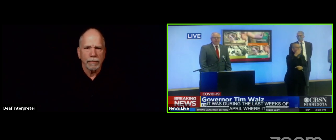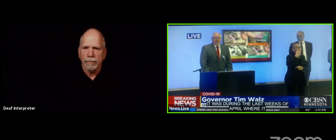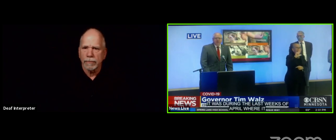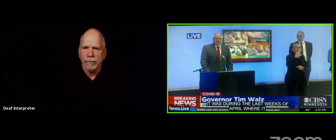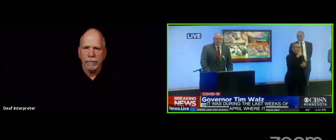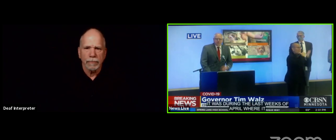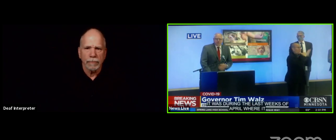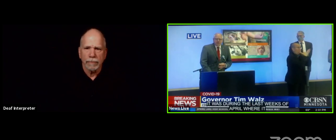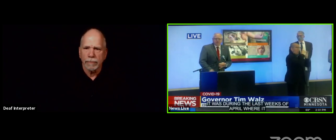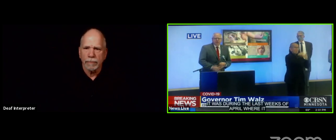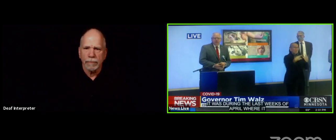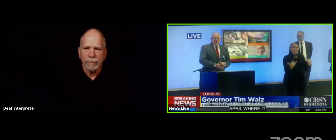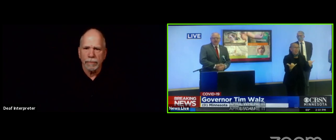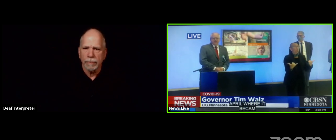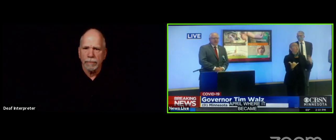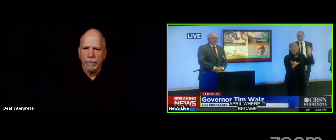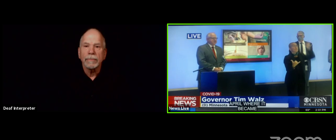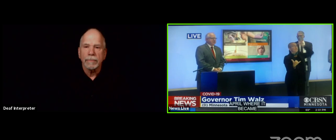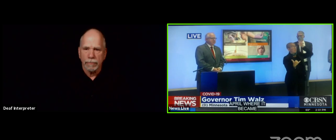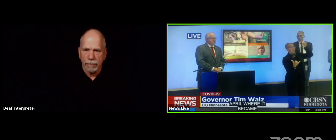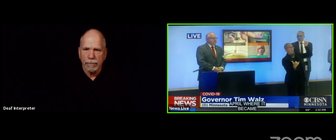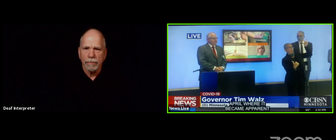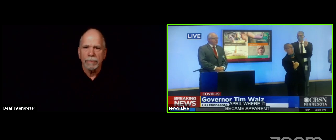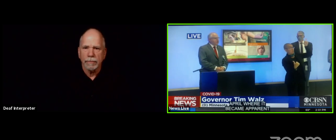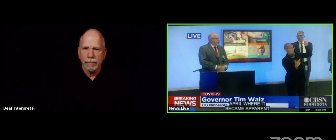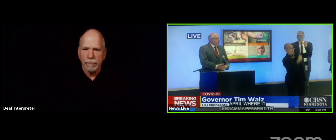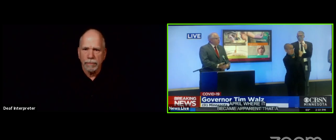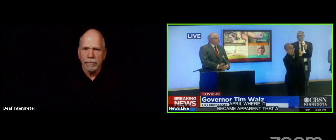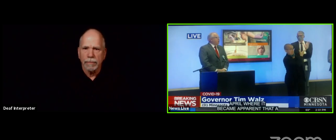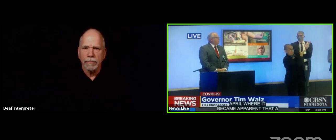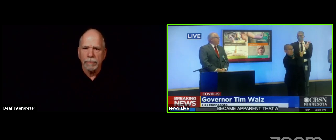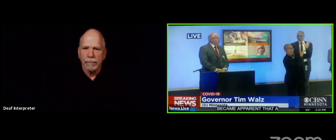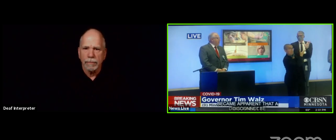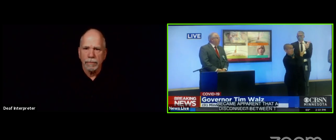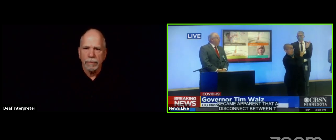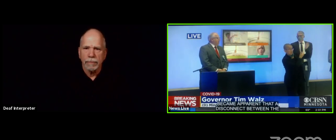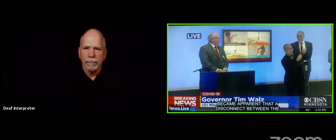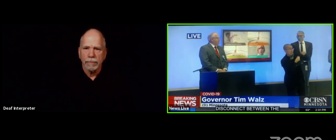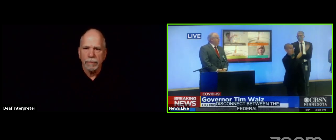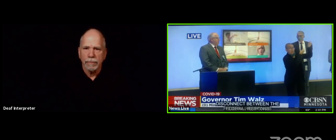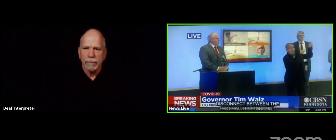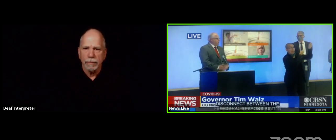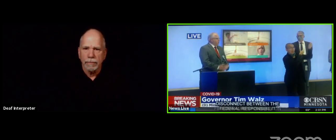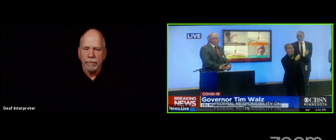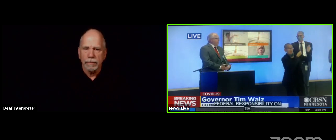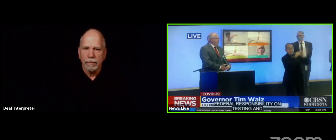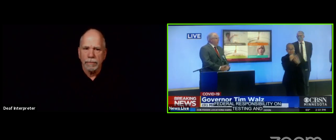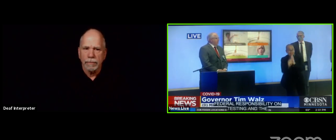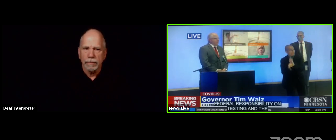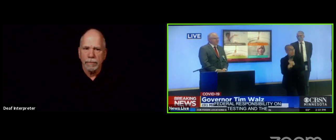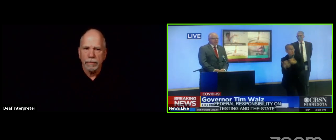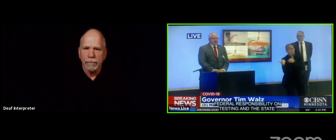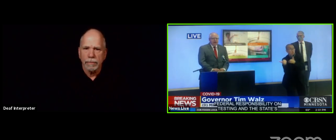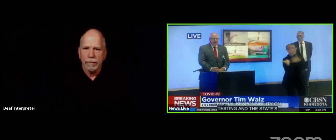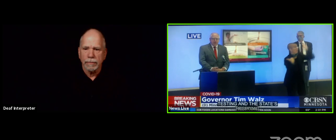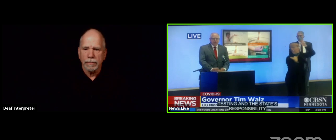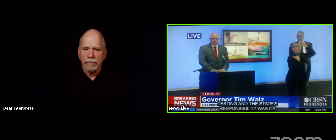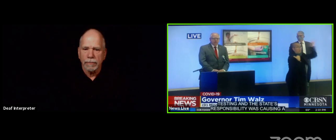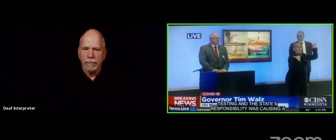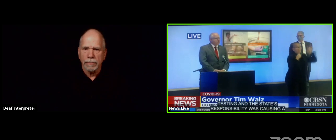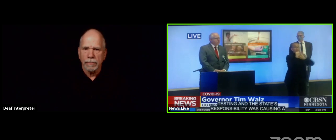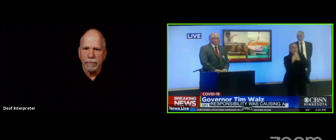the federal responsibility on testing and the state's responsibility was causing a problem in the United States, that we were lagging behind in testing. And